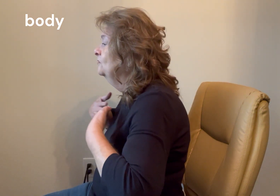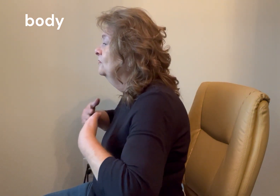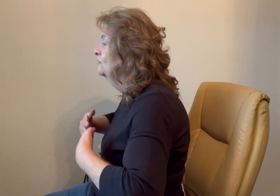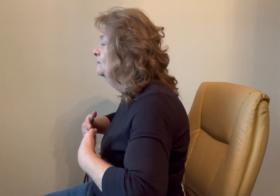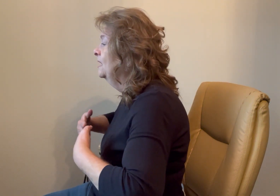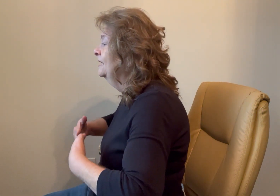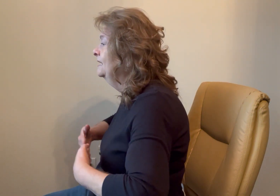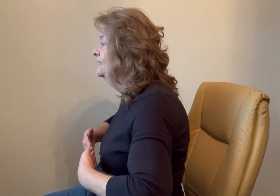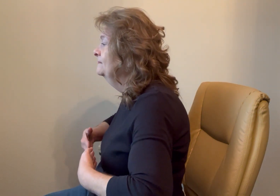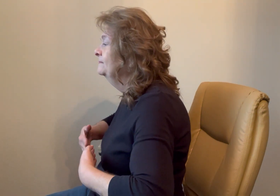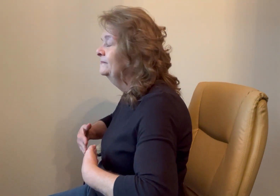or body.